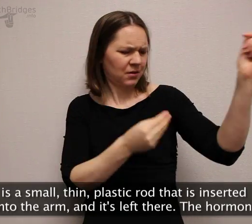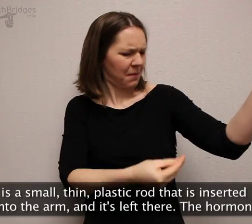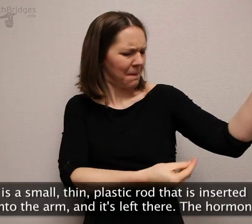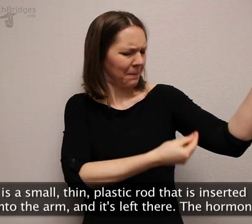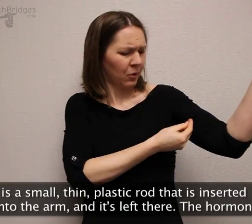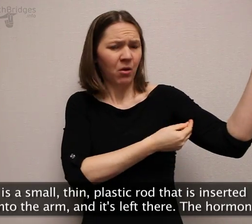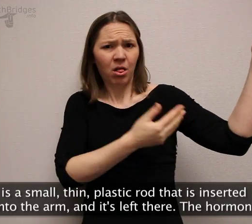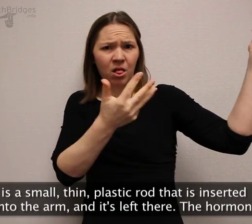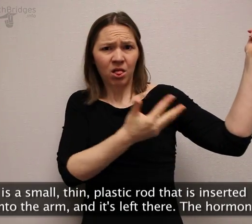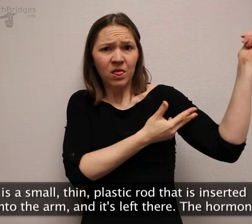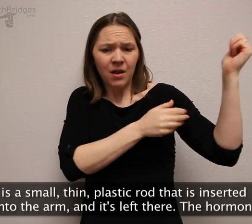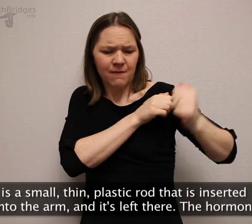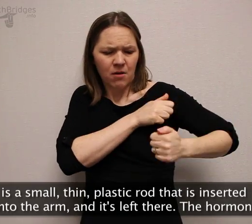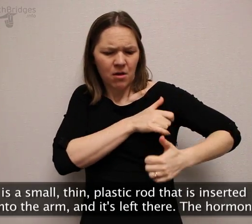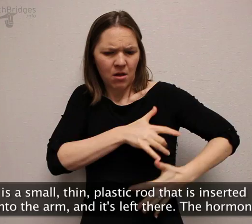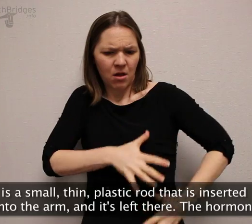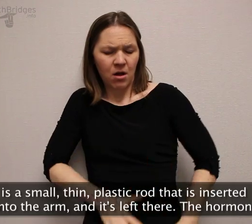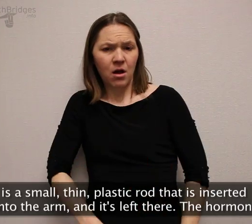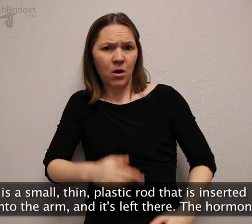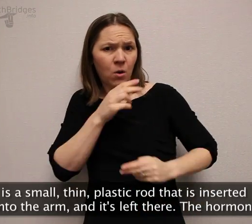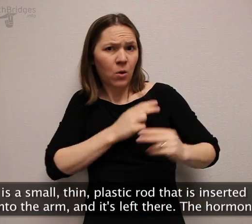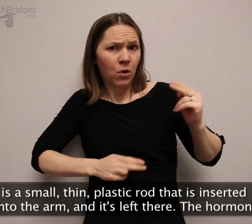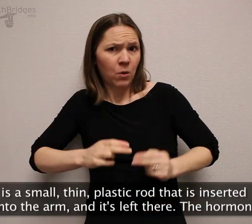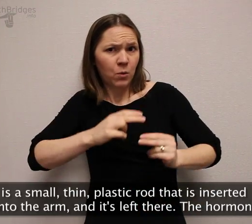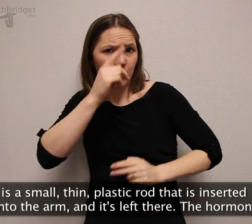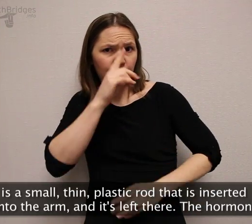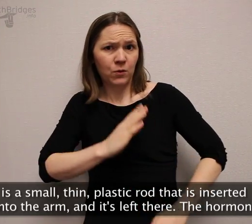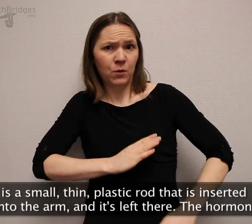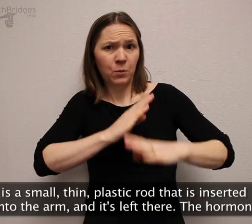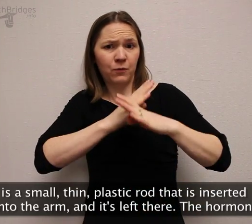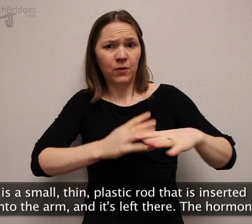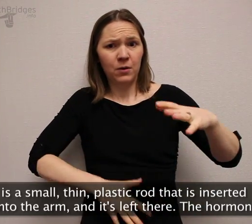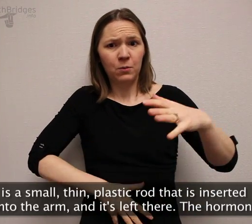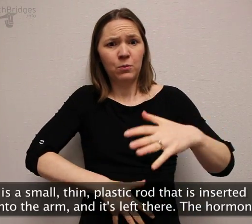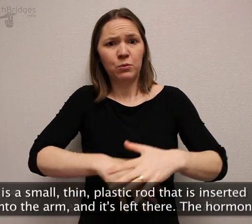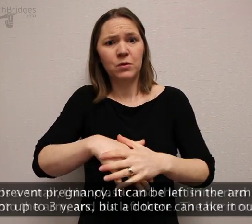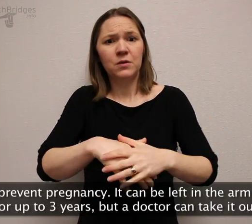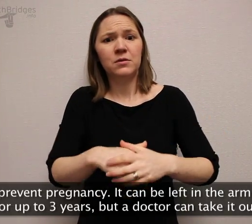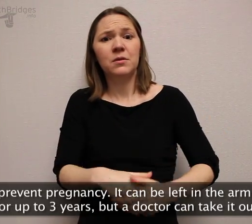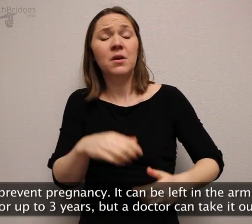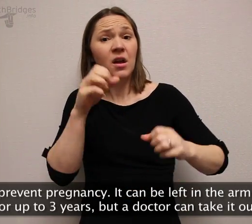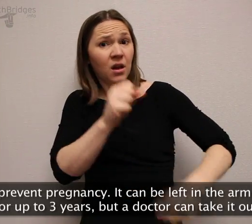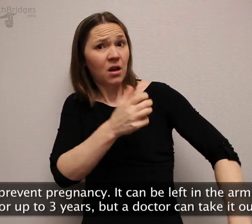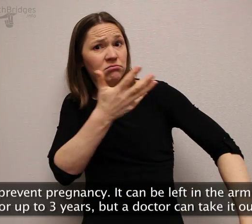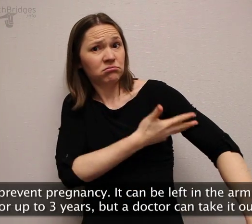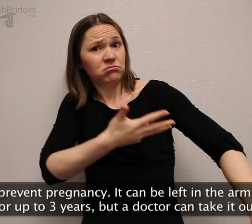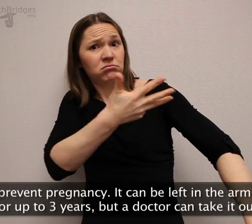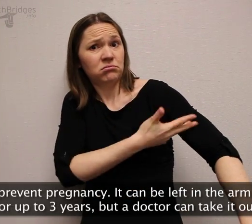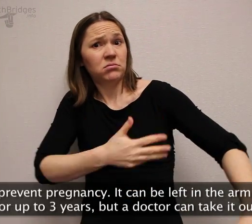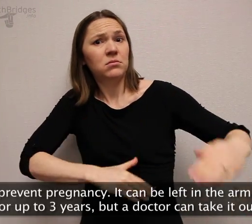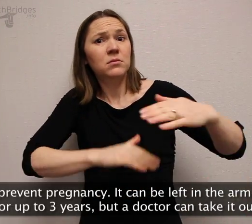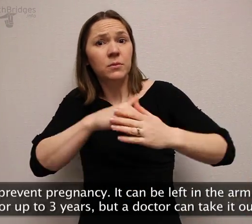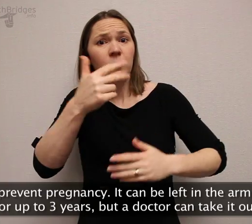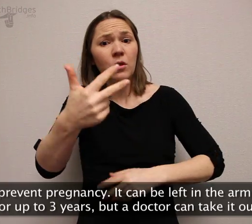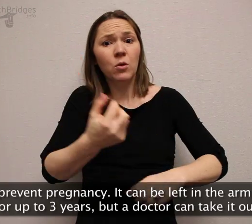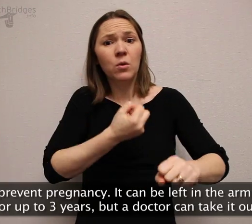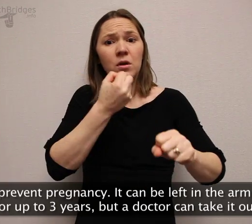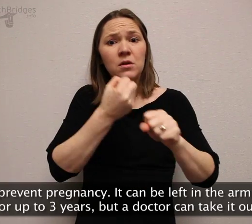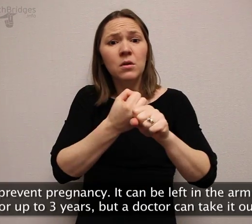plastic rod that's inserted into the arm, and it's left there, and the hormones prevent pregnancy. It can be left in the arm for